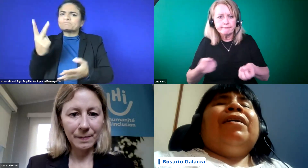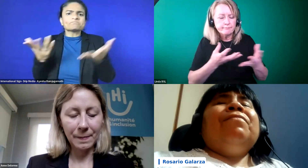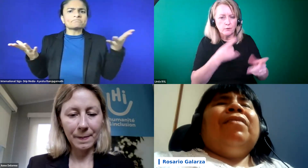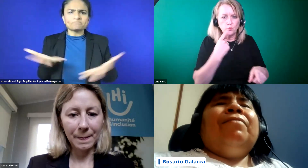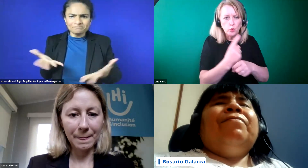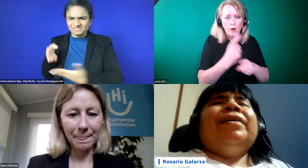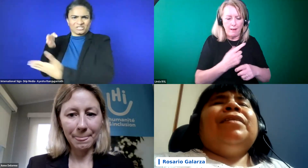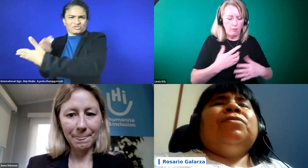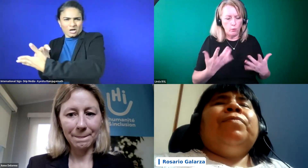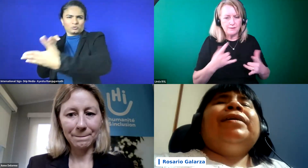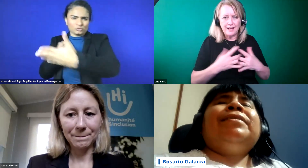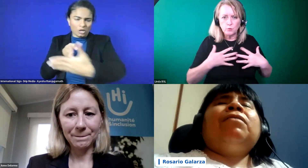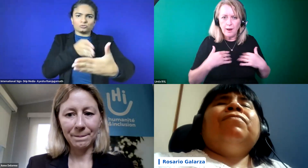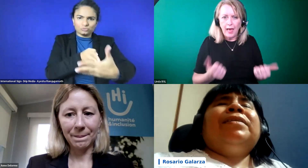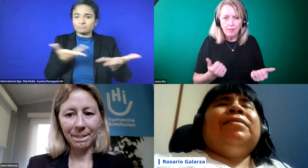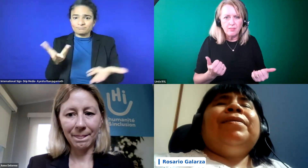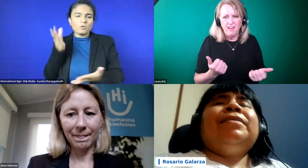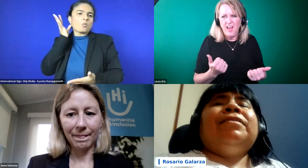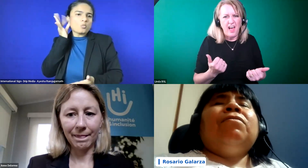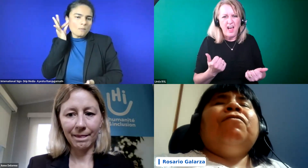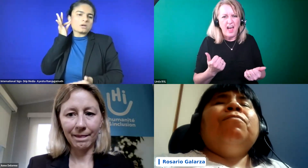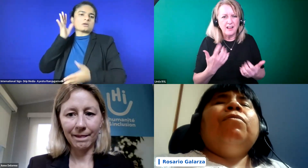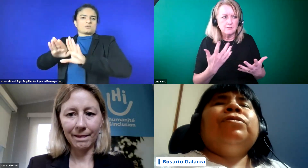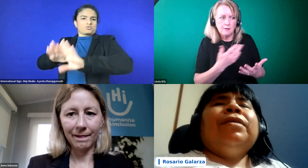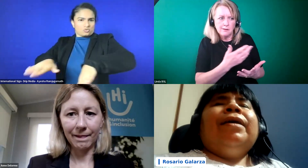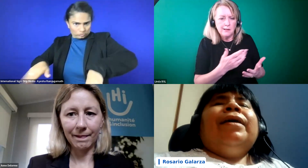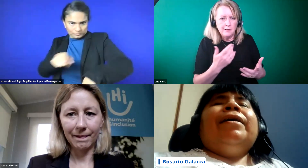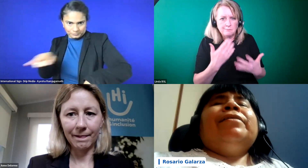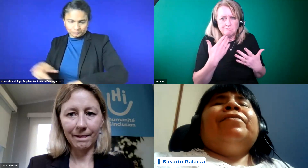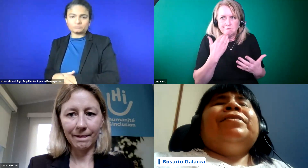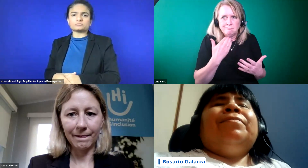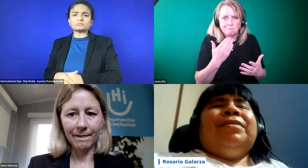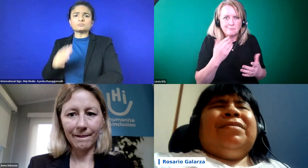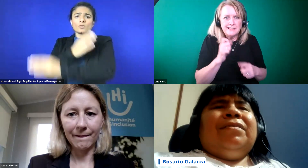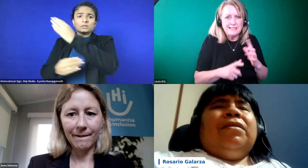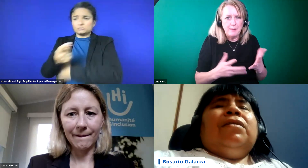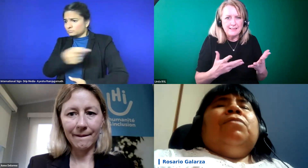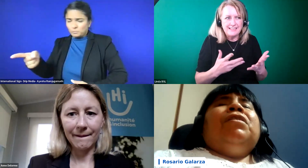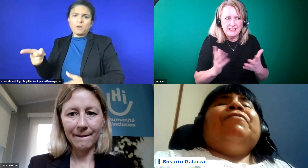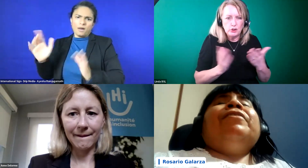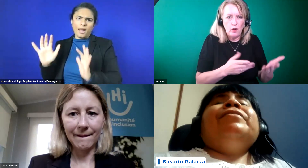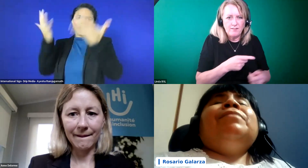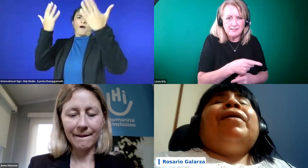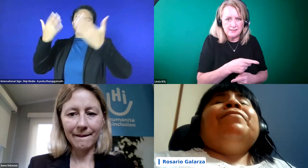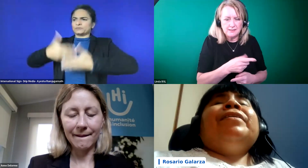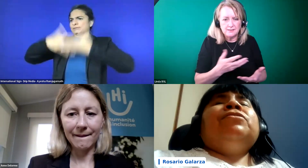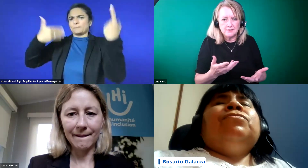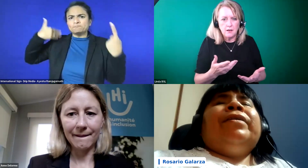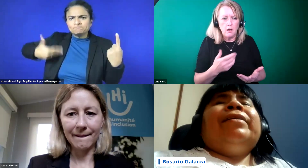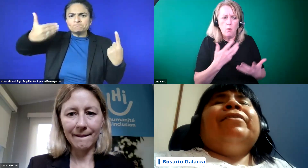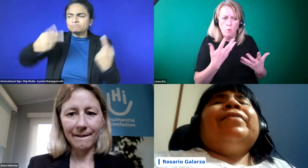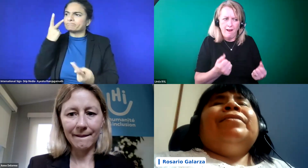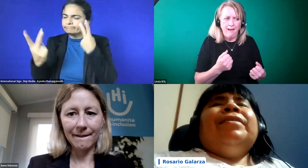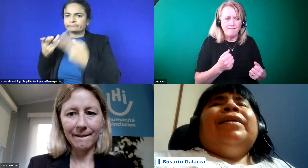reproductive health and rights, as well as lack of accessibility of most healthcare services. We have heard that barriers